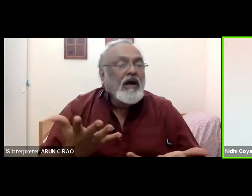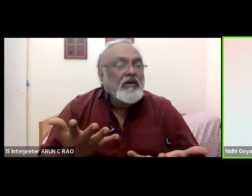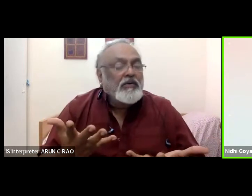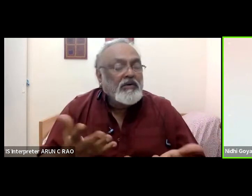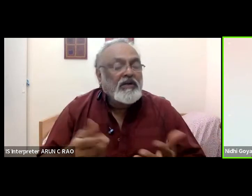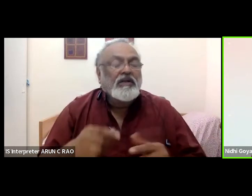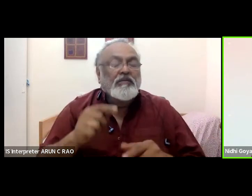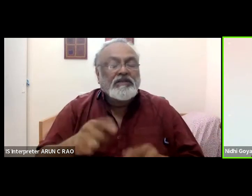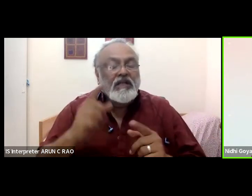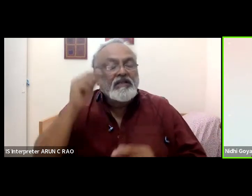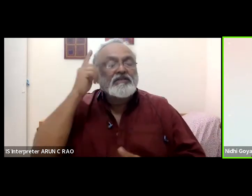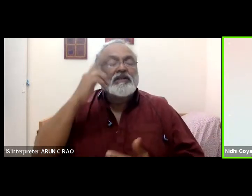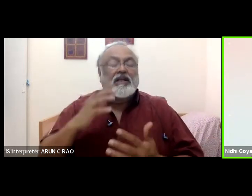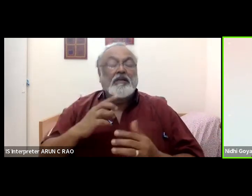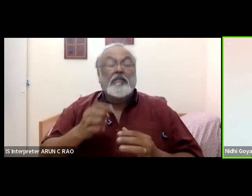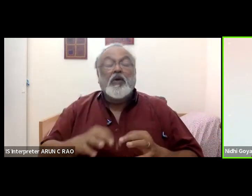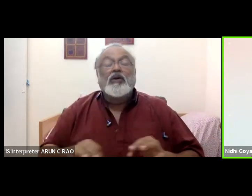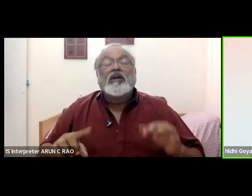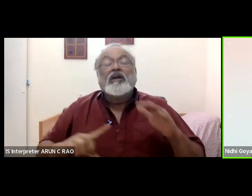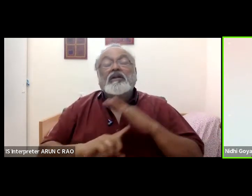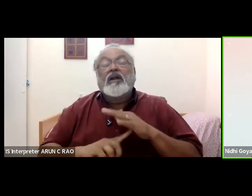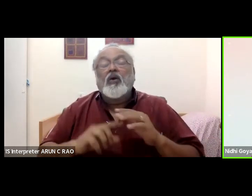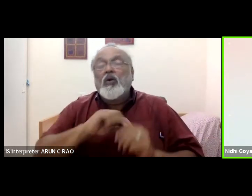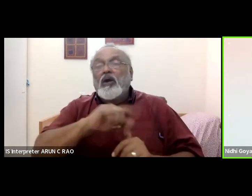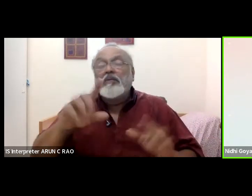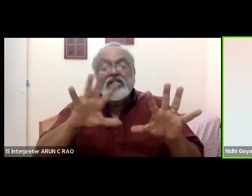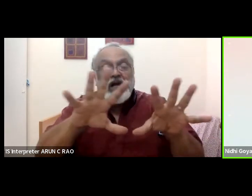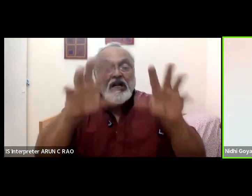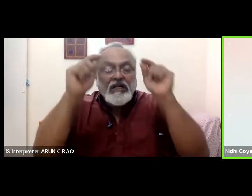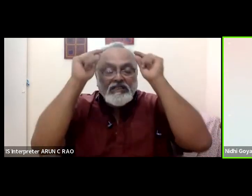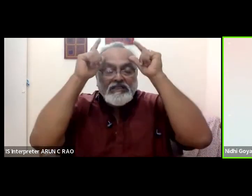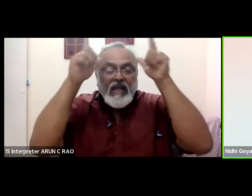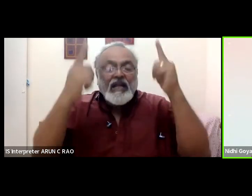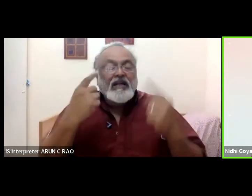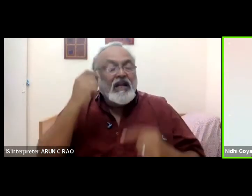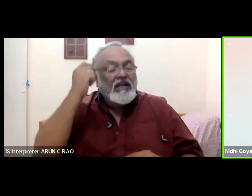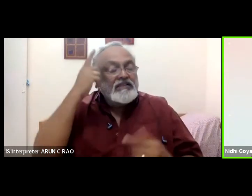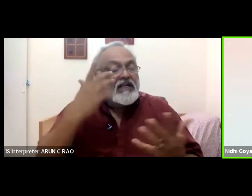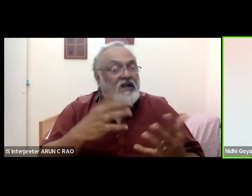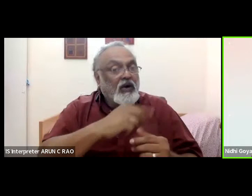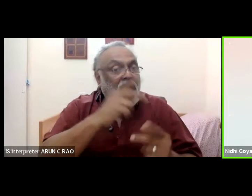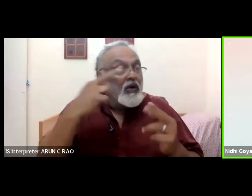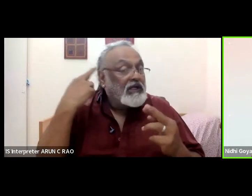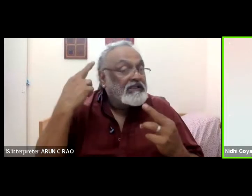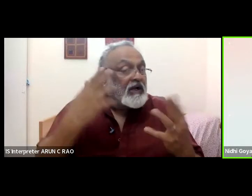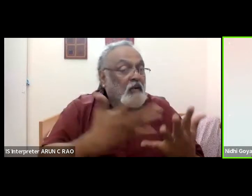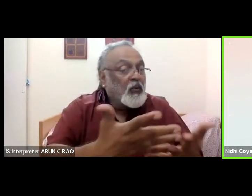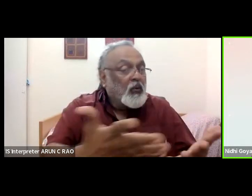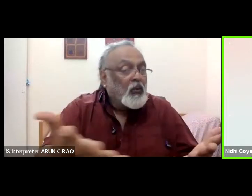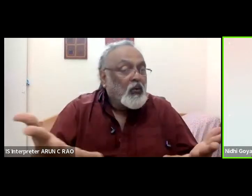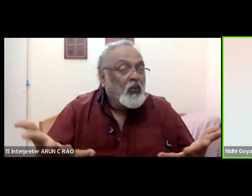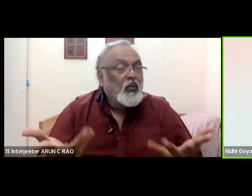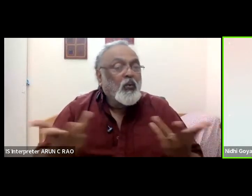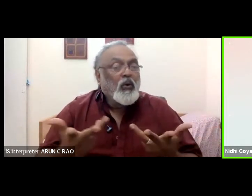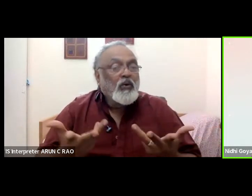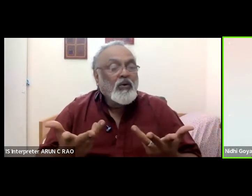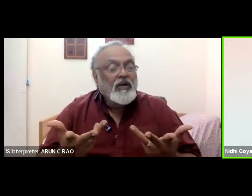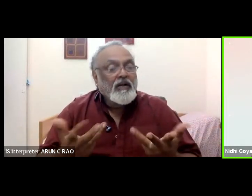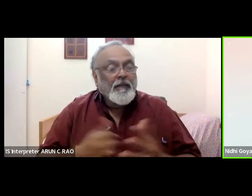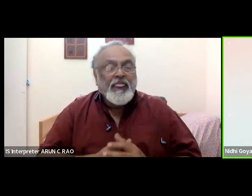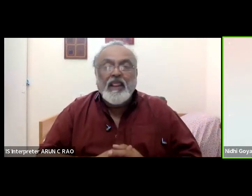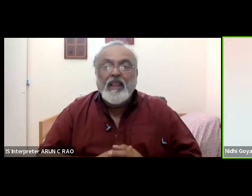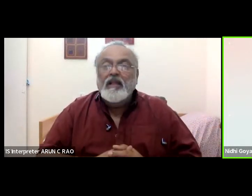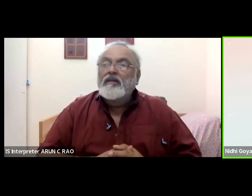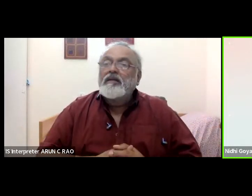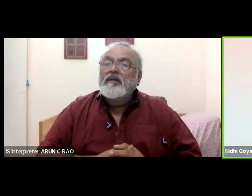to the basics, that when we are talking to urban planners, it's important to not just start talking to them when they become